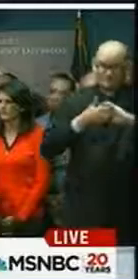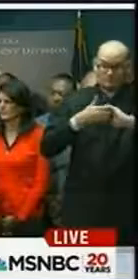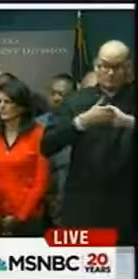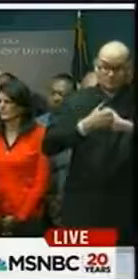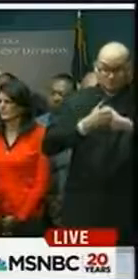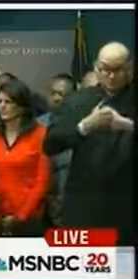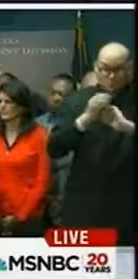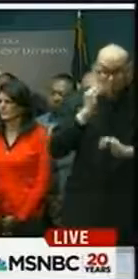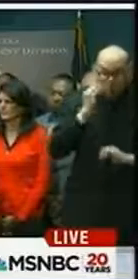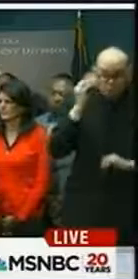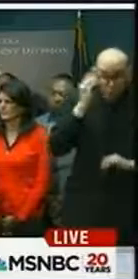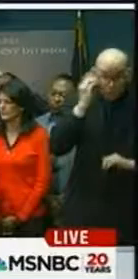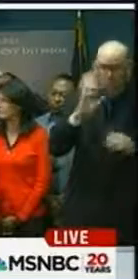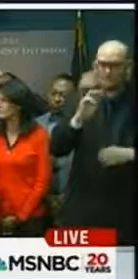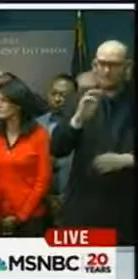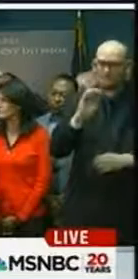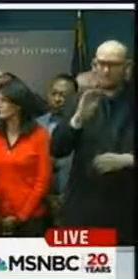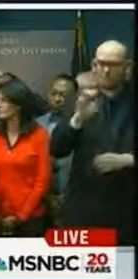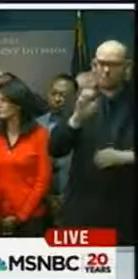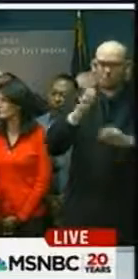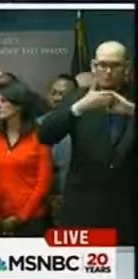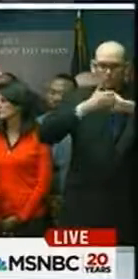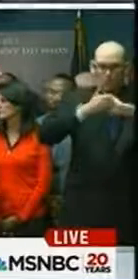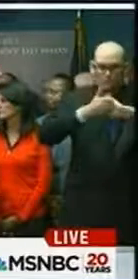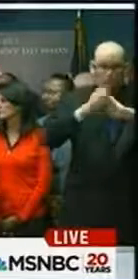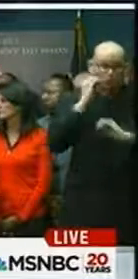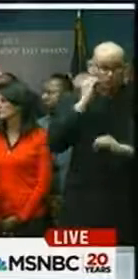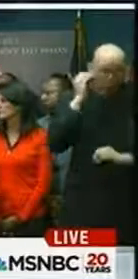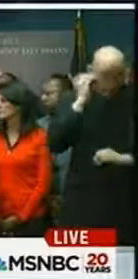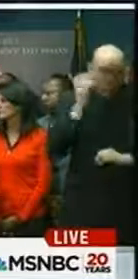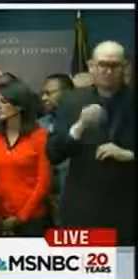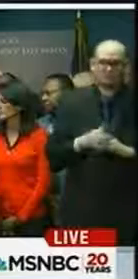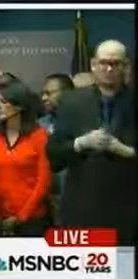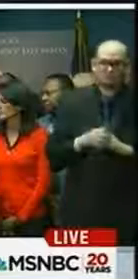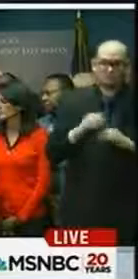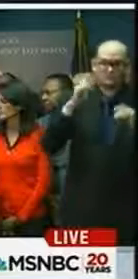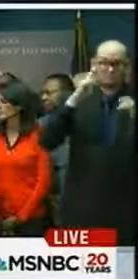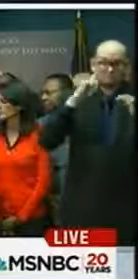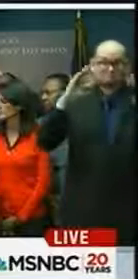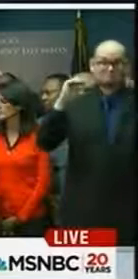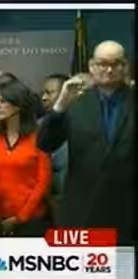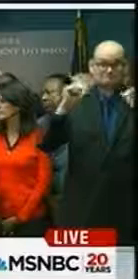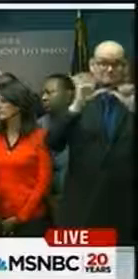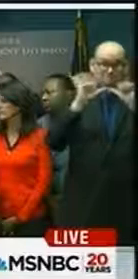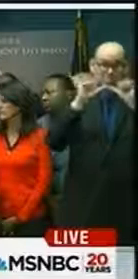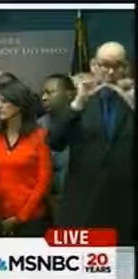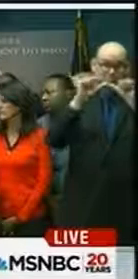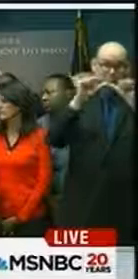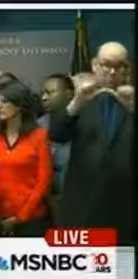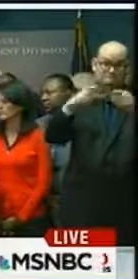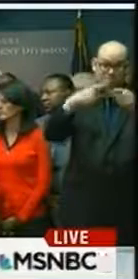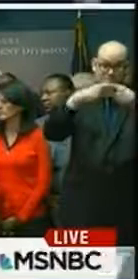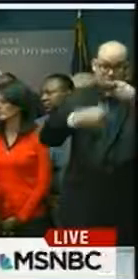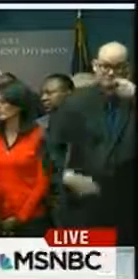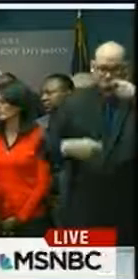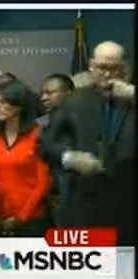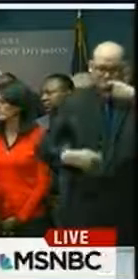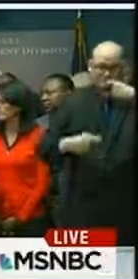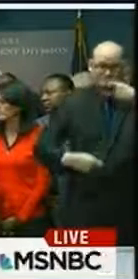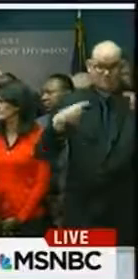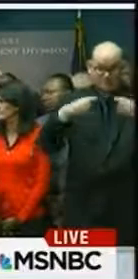strong winds and the likely damage that's to occur, we should expect widespread and potentially long-lasting power outages. So again, we just urge you, if you're in